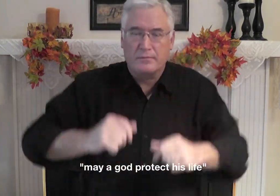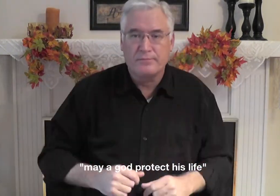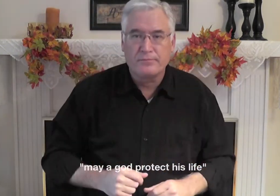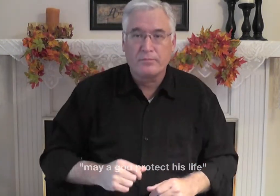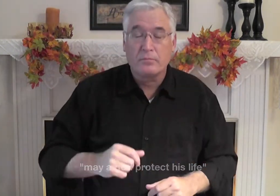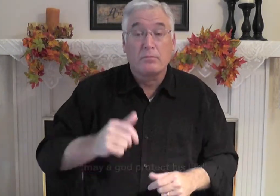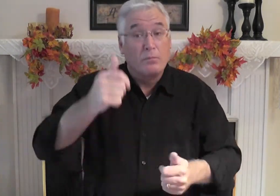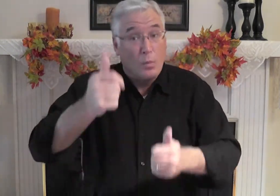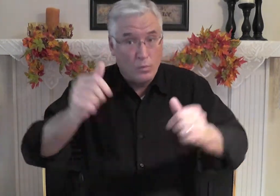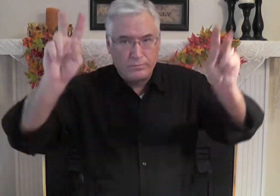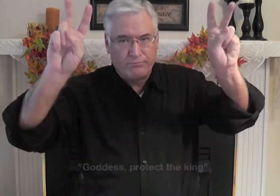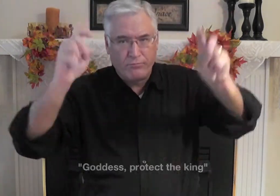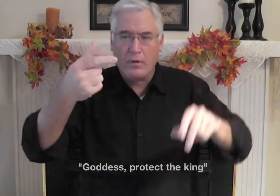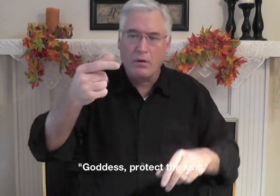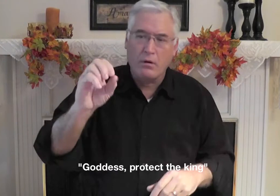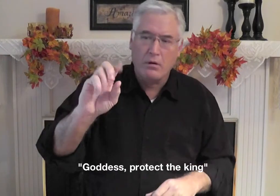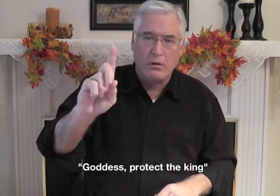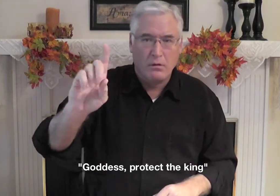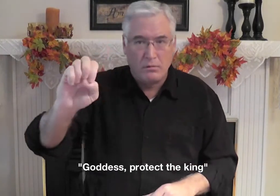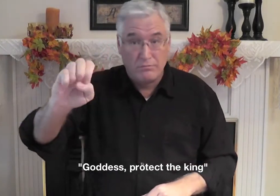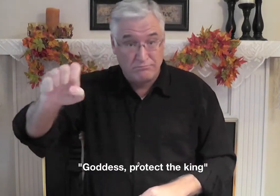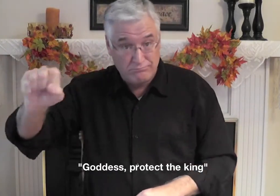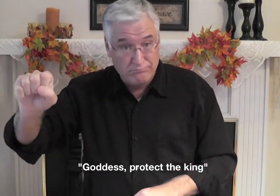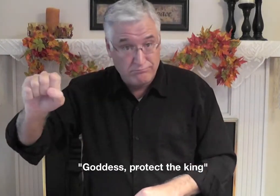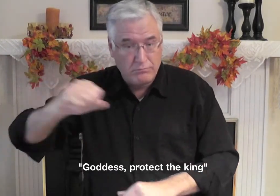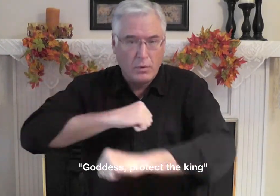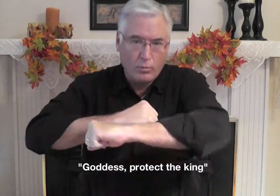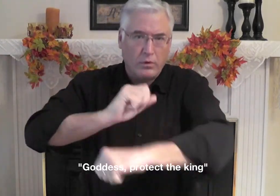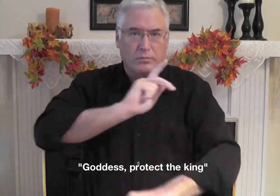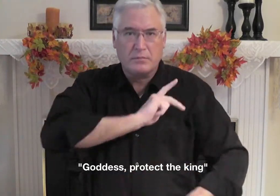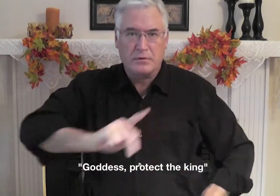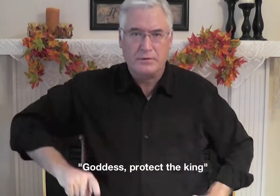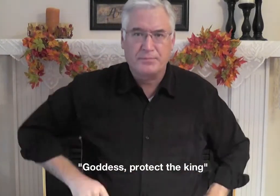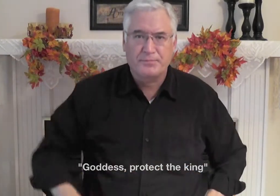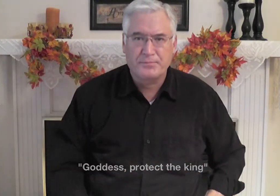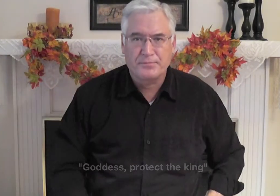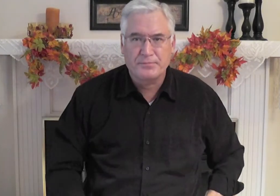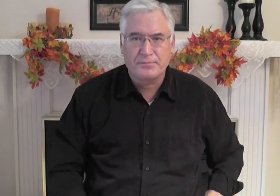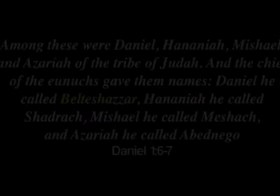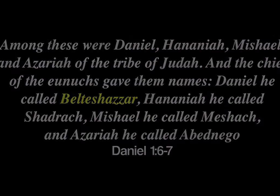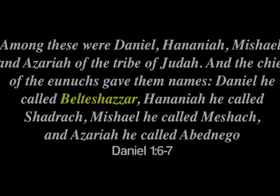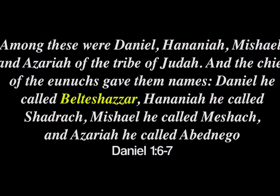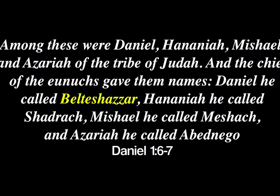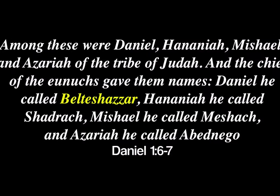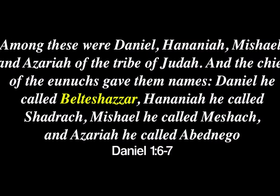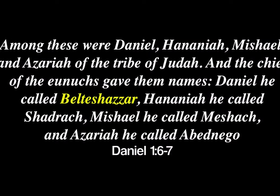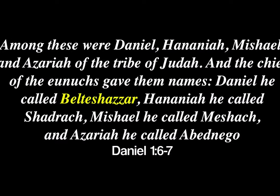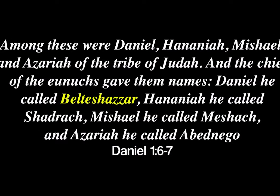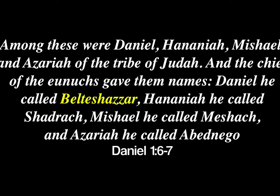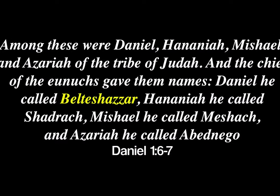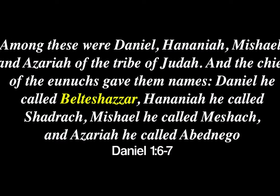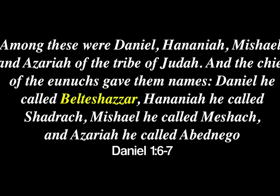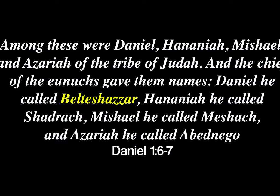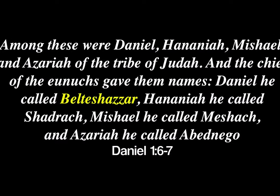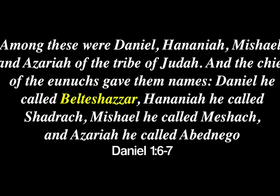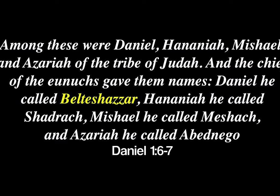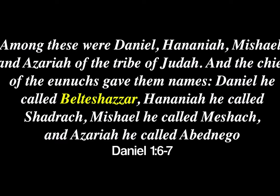God protect his life. Another meaning was goddess protect the king. Among these were Daniel,